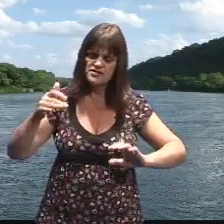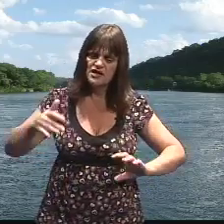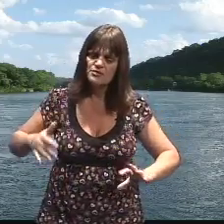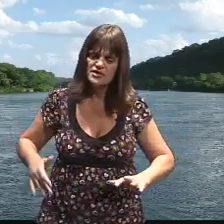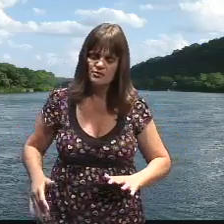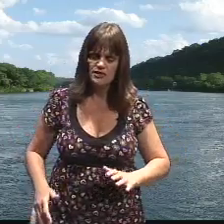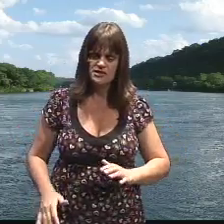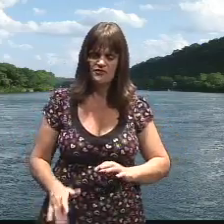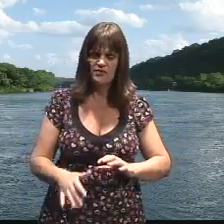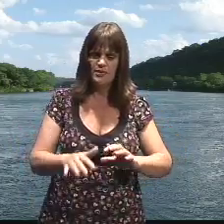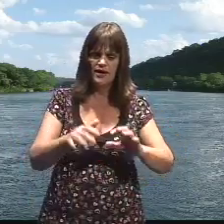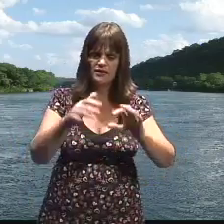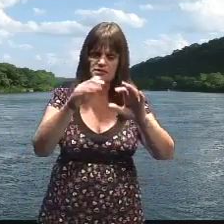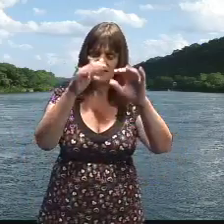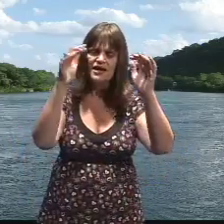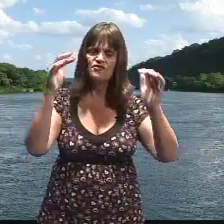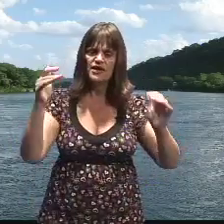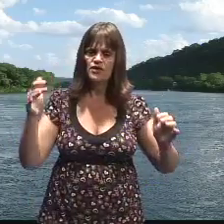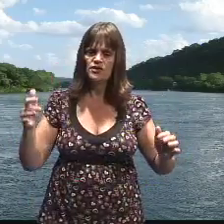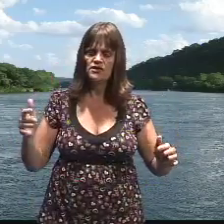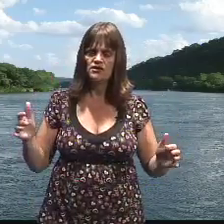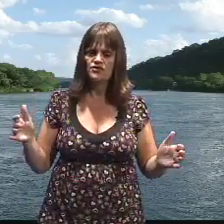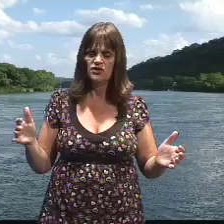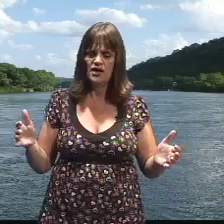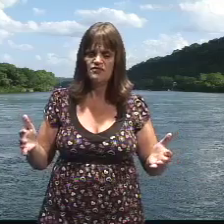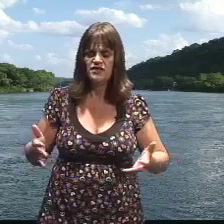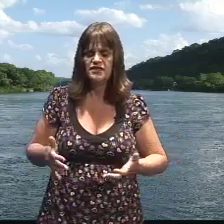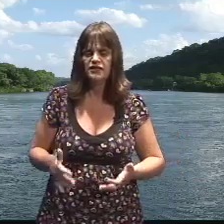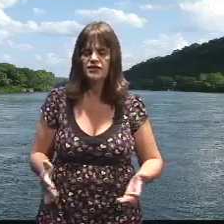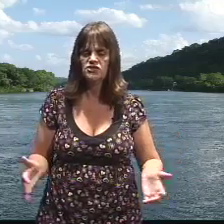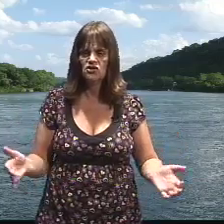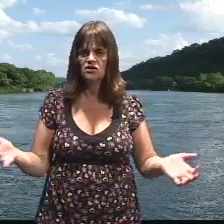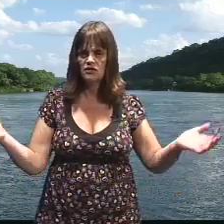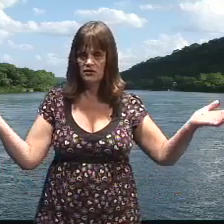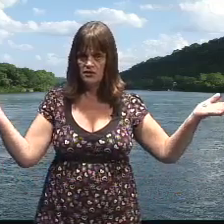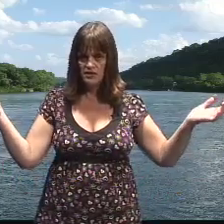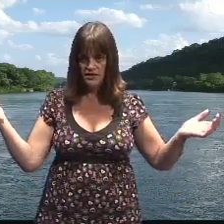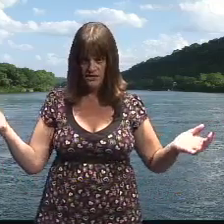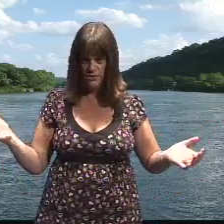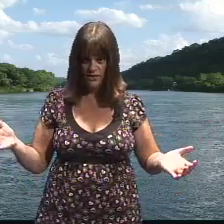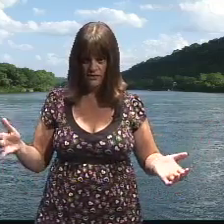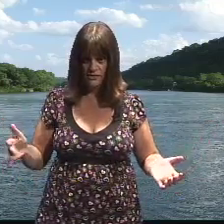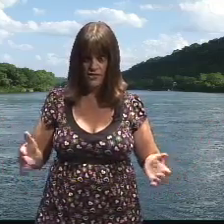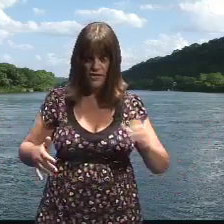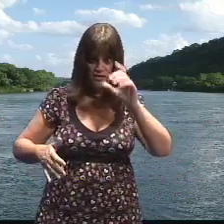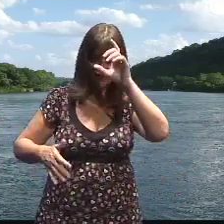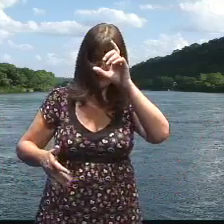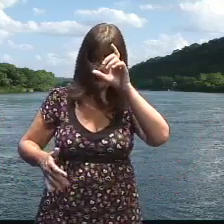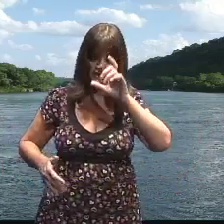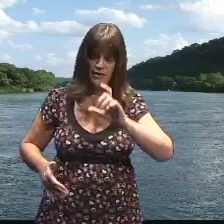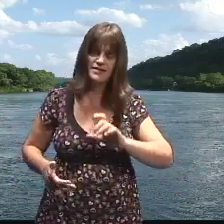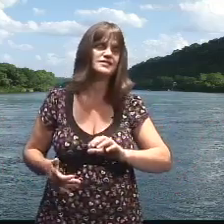some semblance of imbalance in every area of your life until it is all in balance. This may